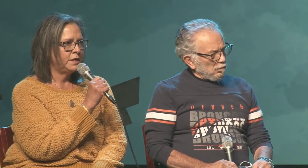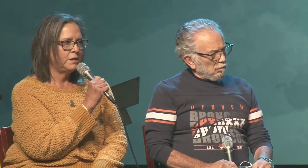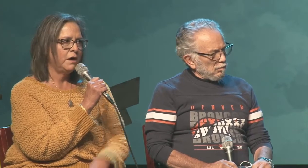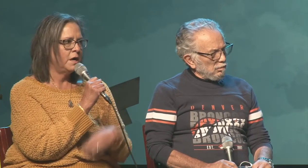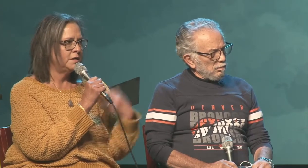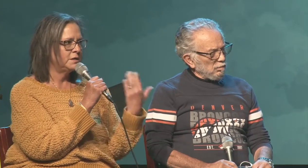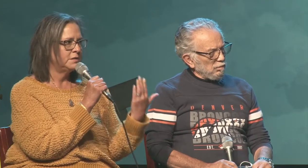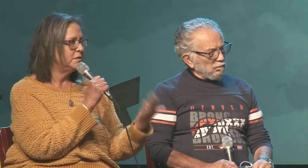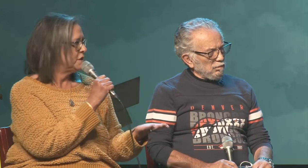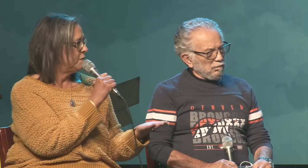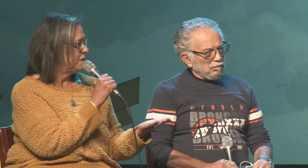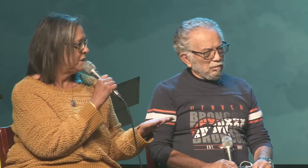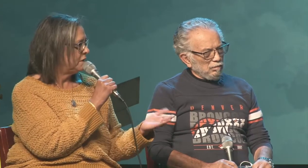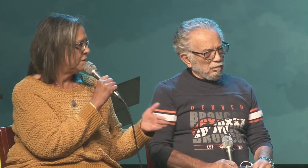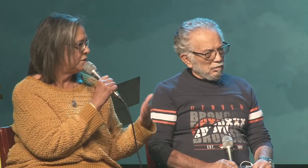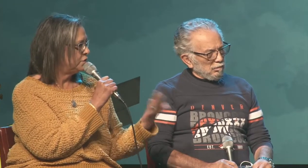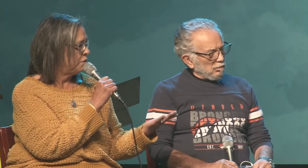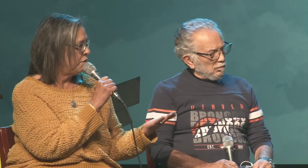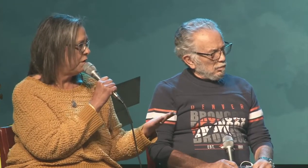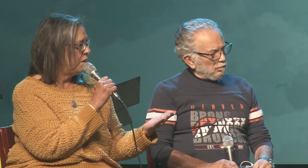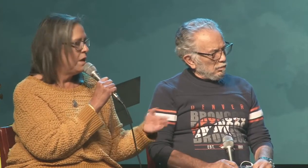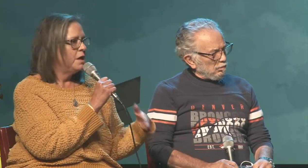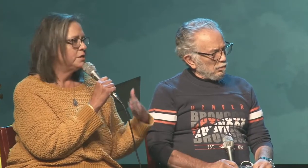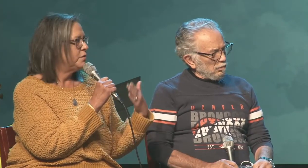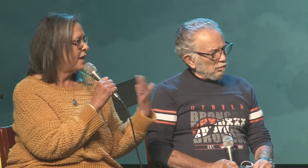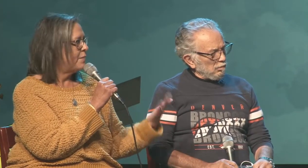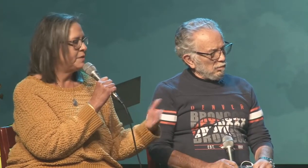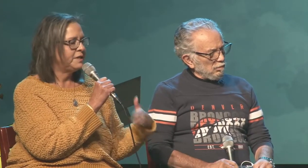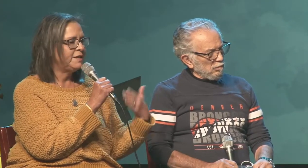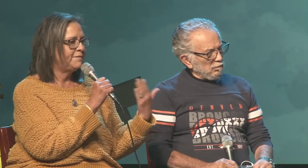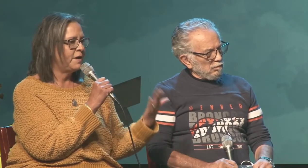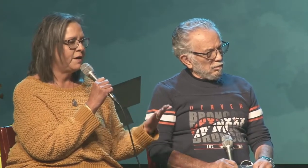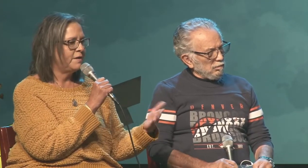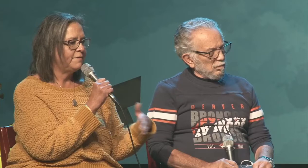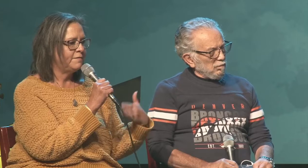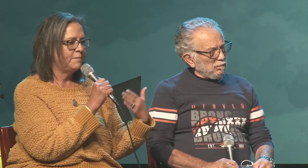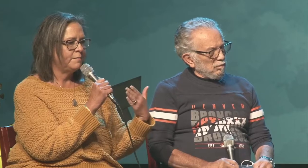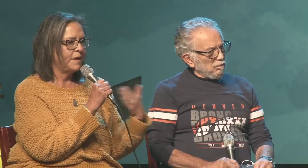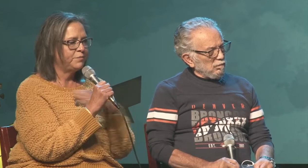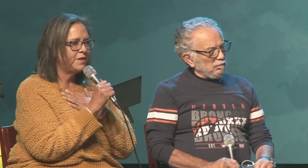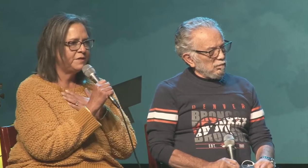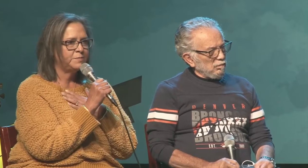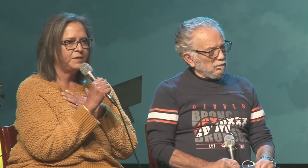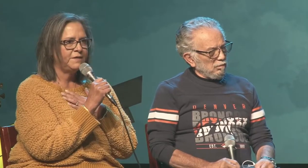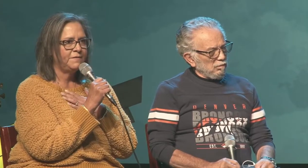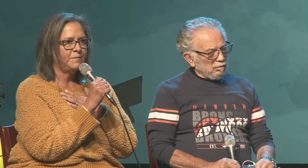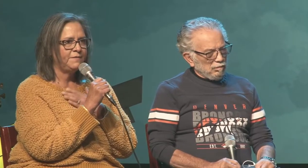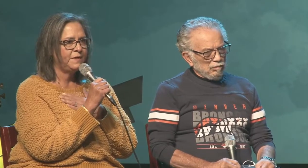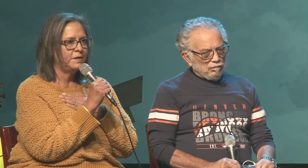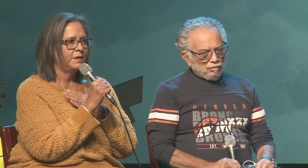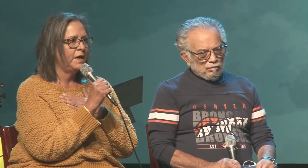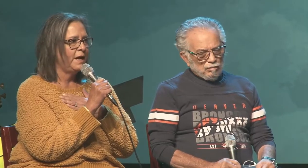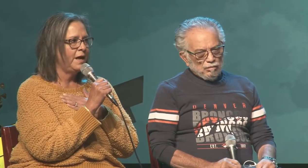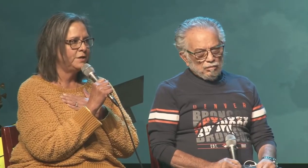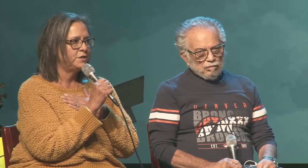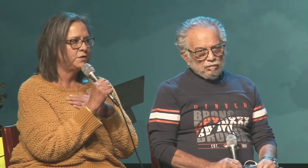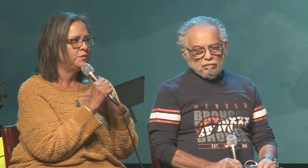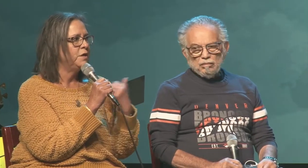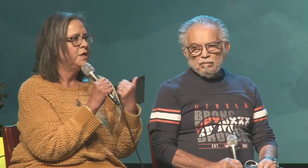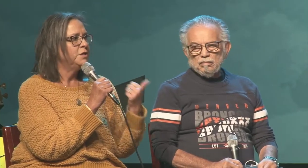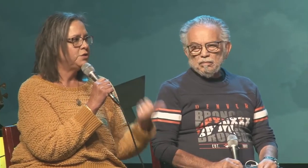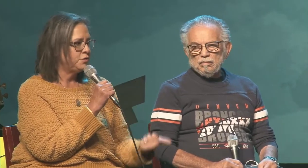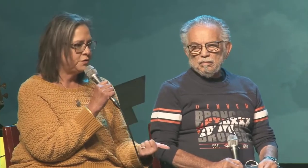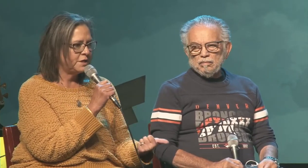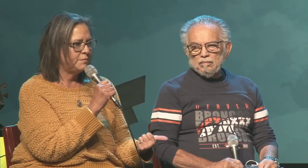knowing that God is ultimately in control. So that belief of my previous belief of me feeling that I had